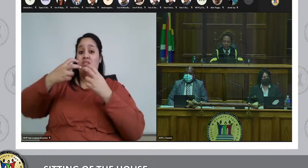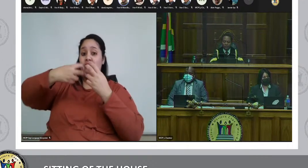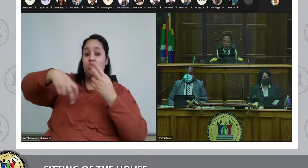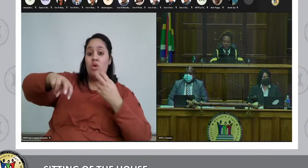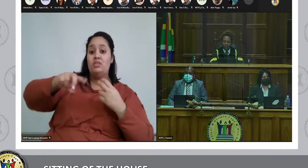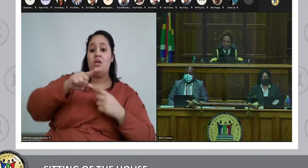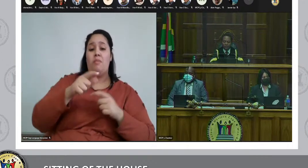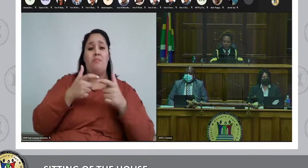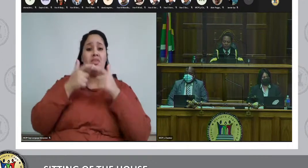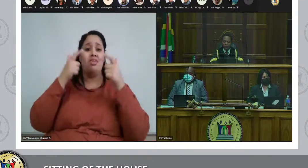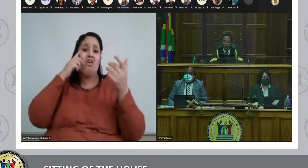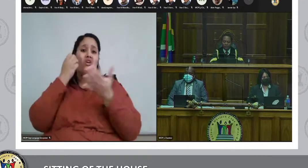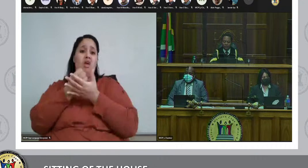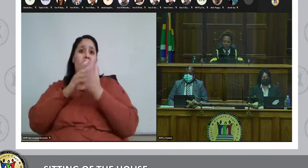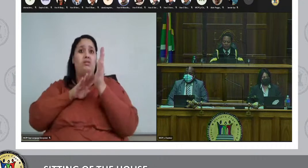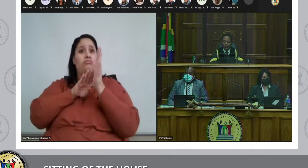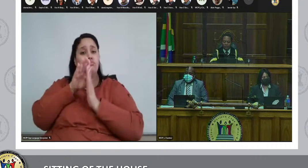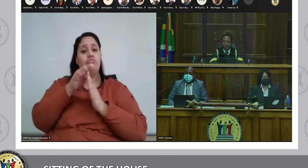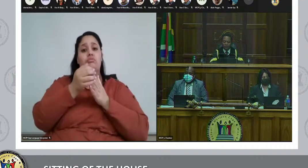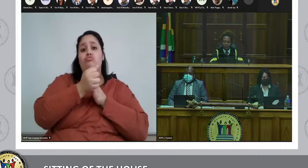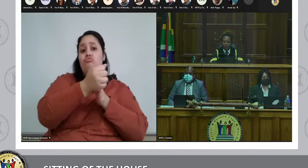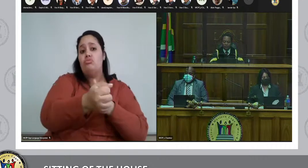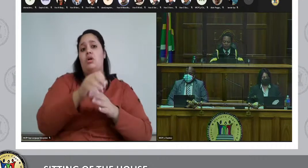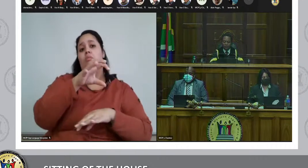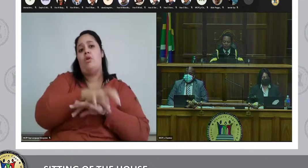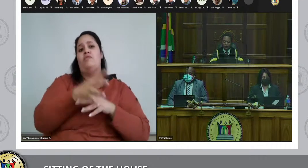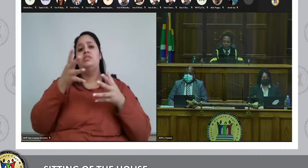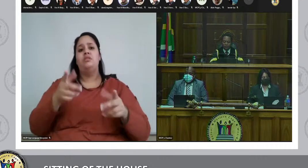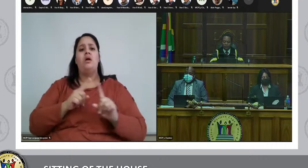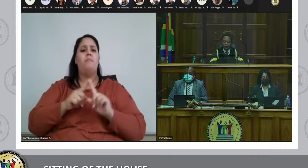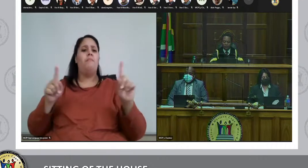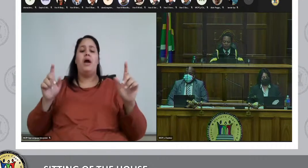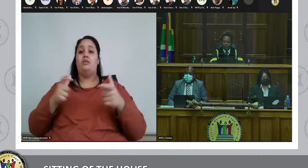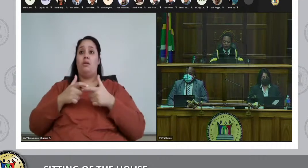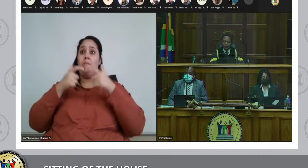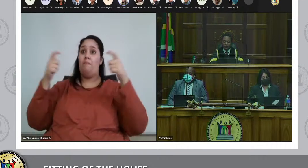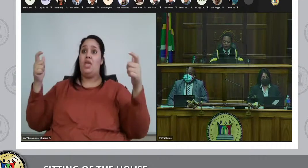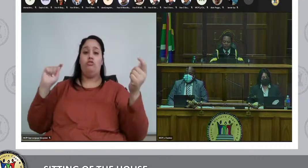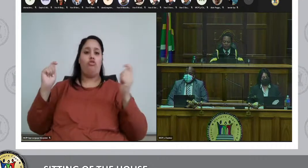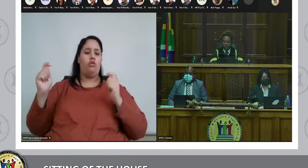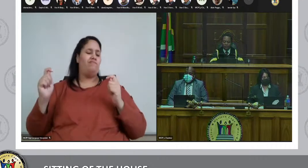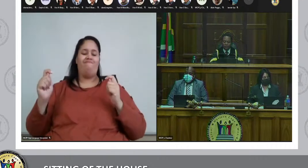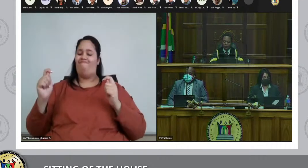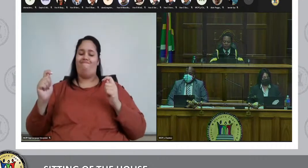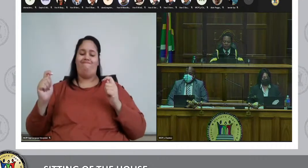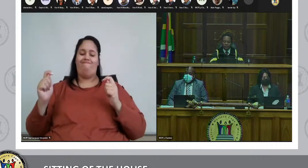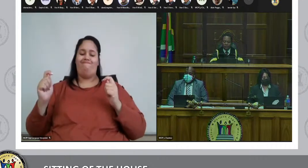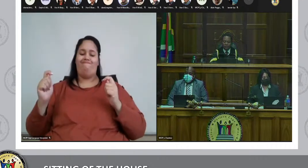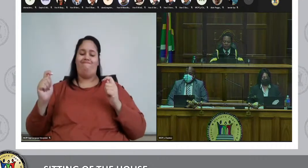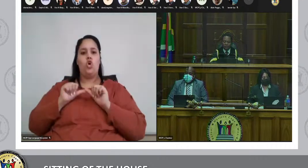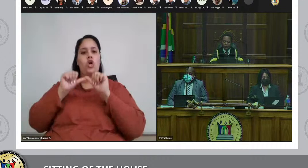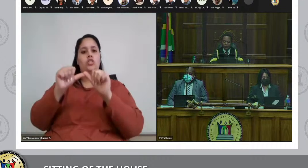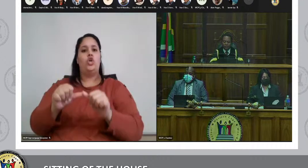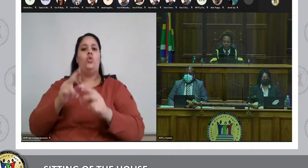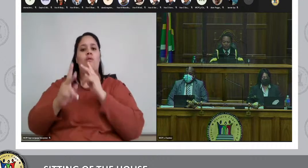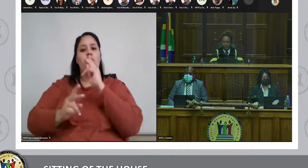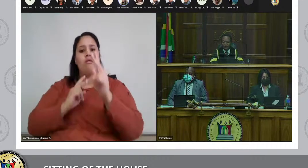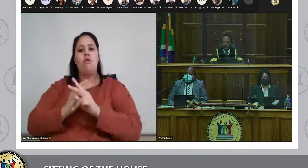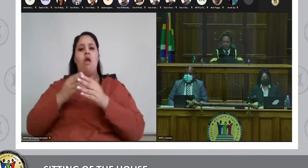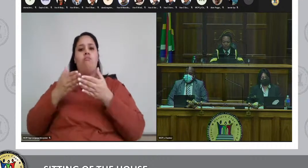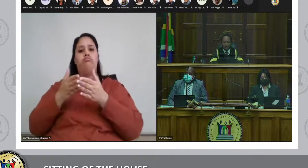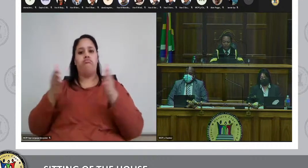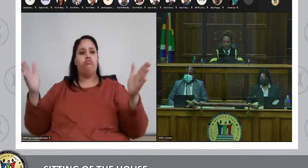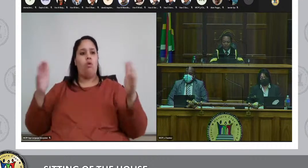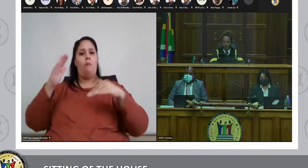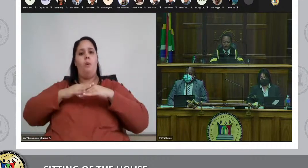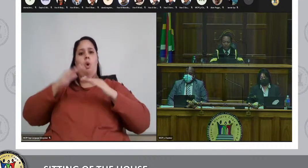major economic drivers in the province, but it remains largely untransformed and continues to reproduce and widen